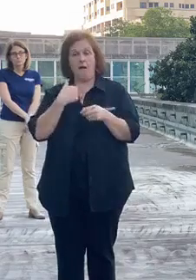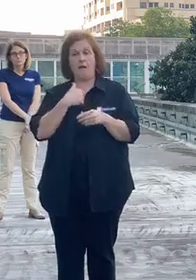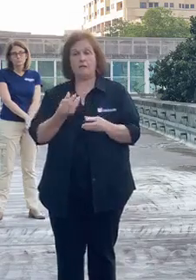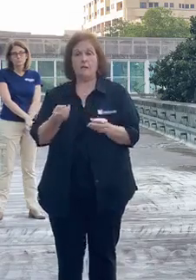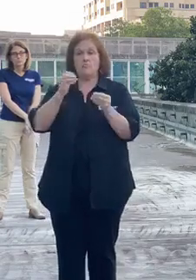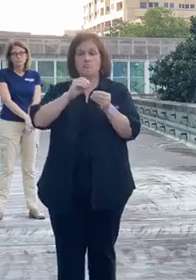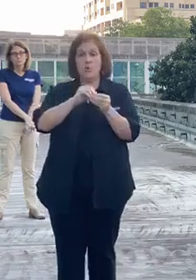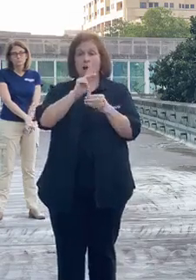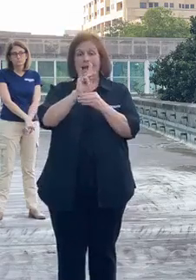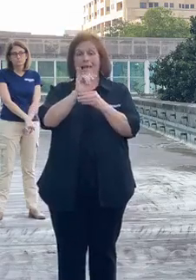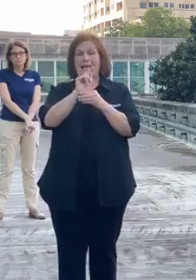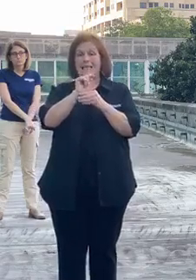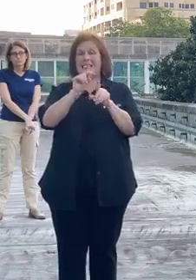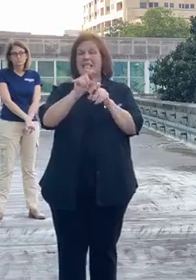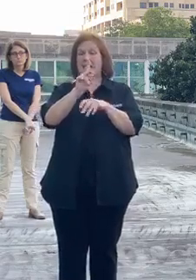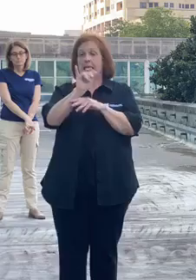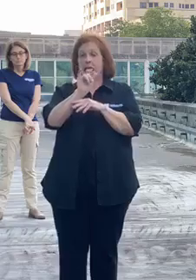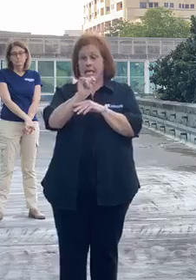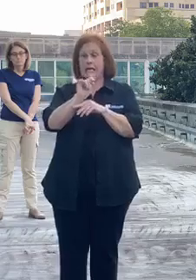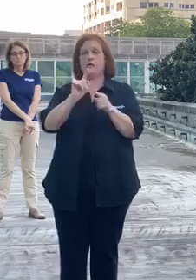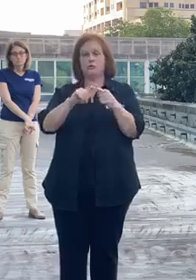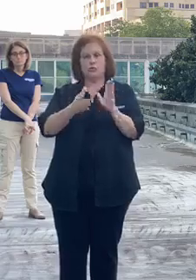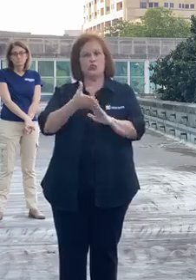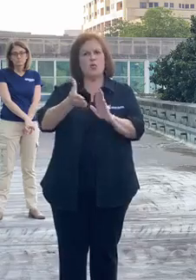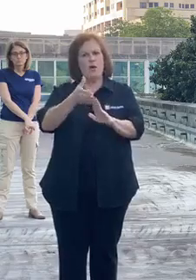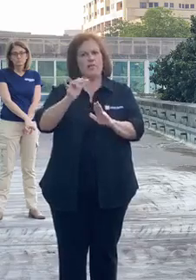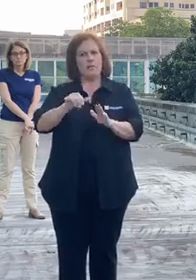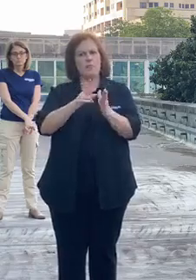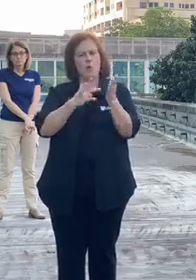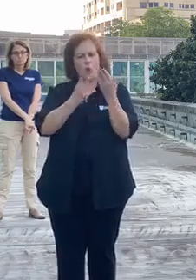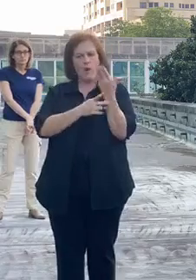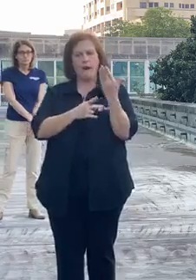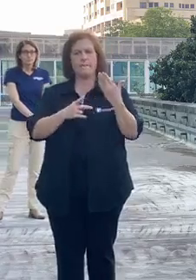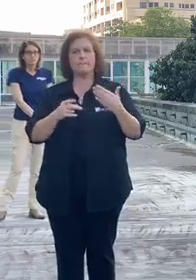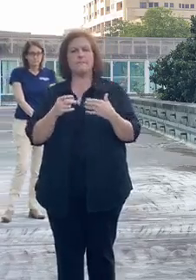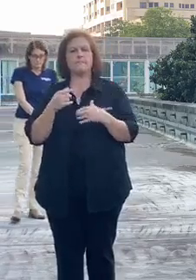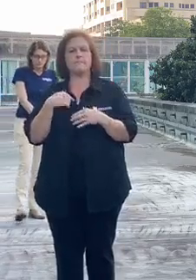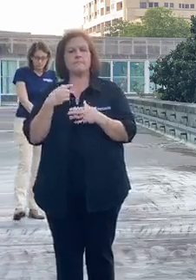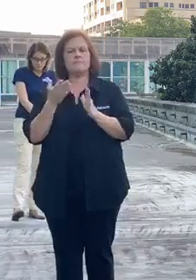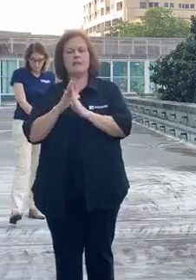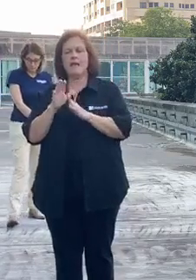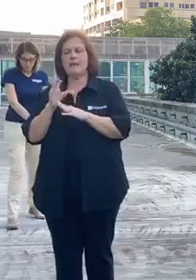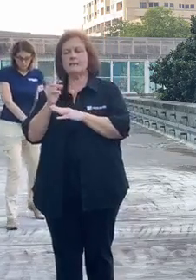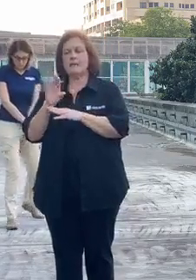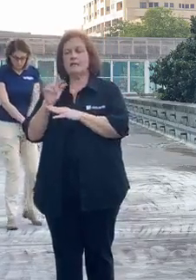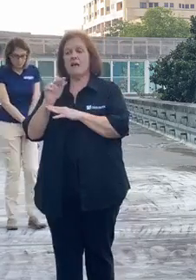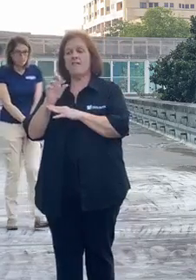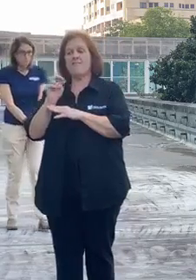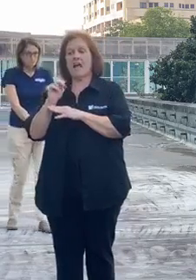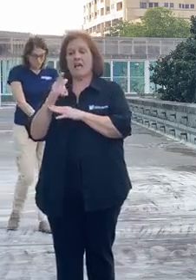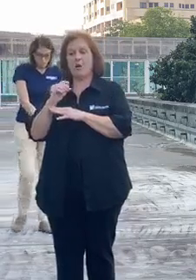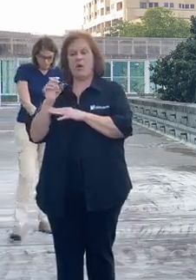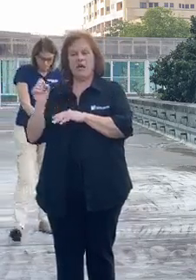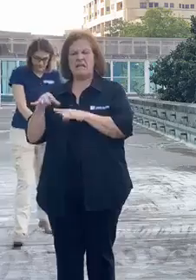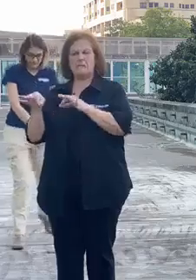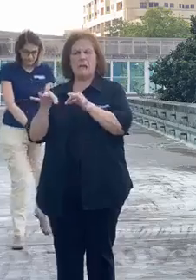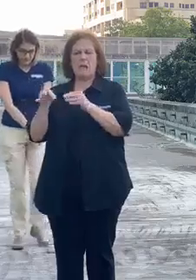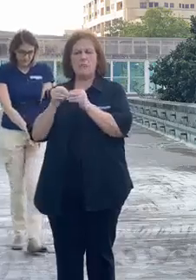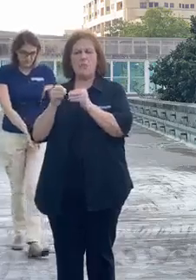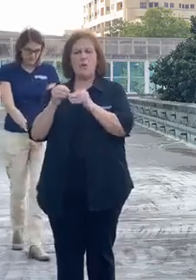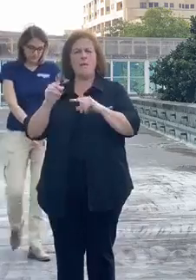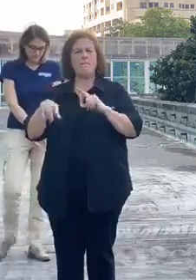kits to continue to run that operation. I'll ask for Dr. Vegno. You can speak more